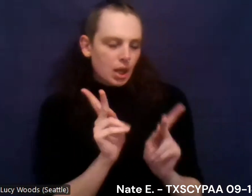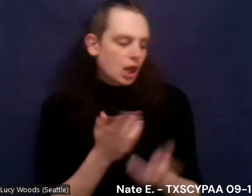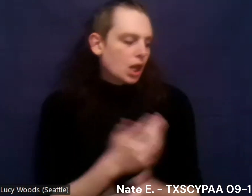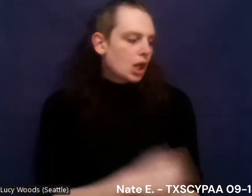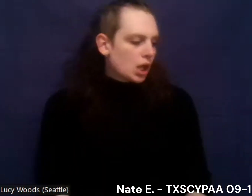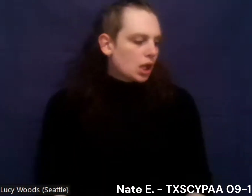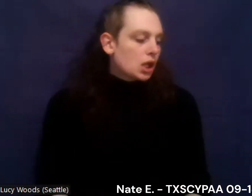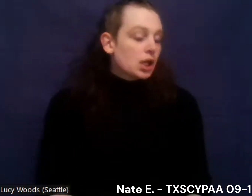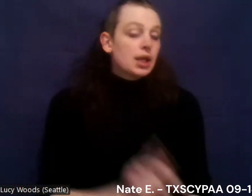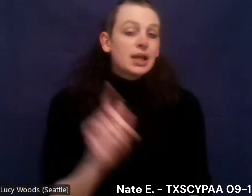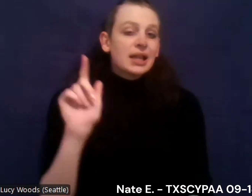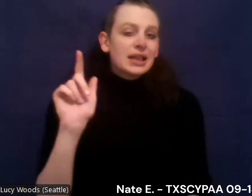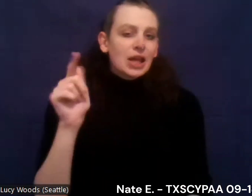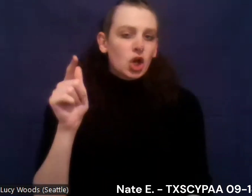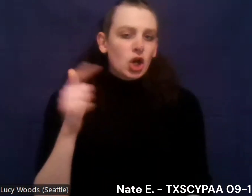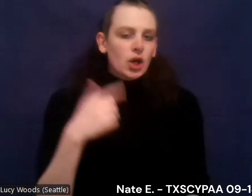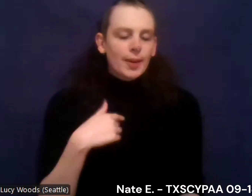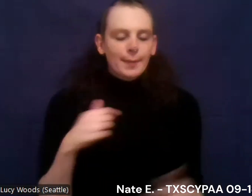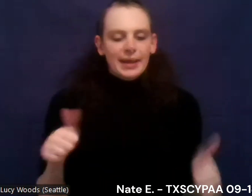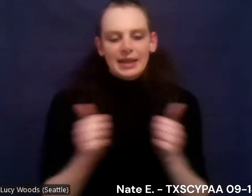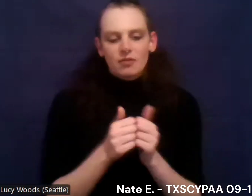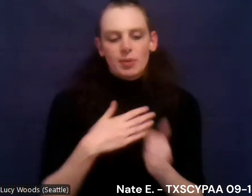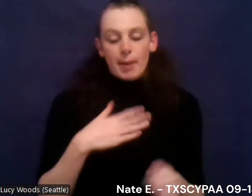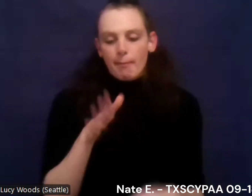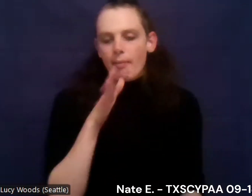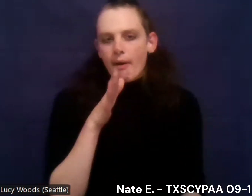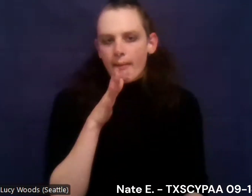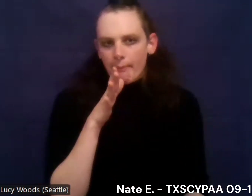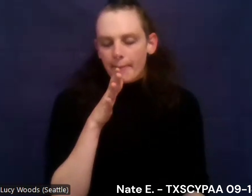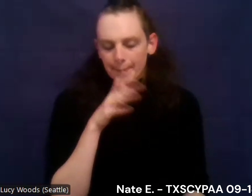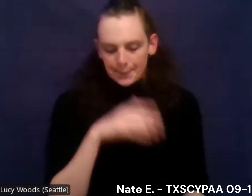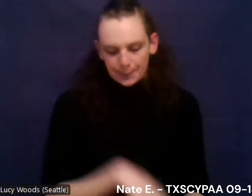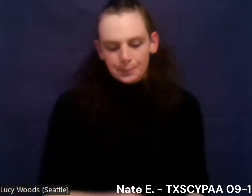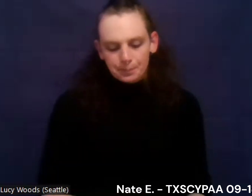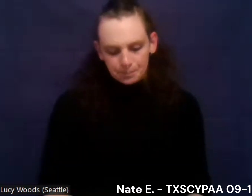while later, I was living with my mom in this townhouse, and my mom had